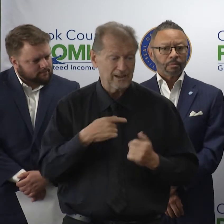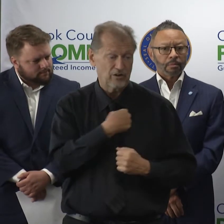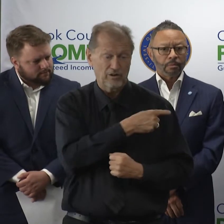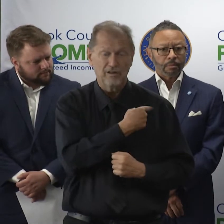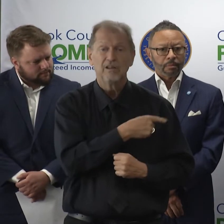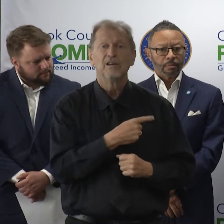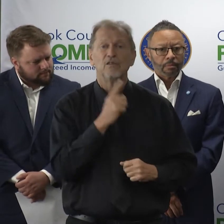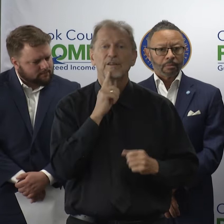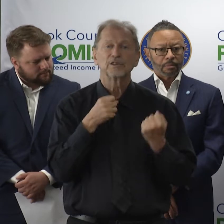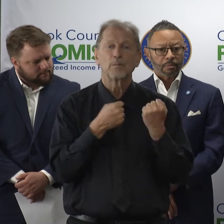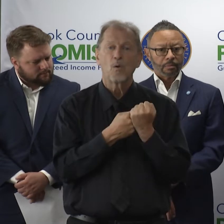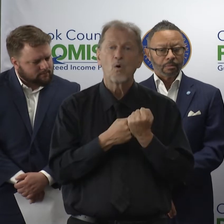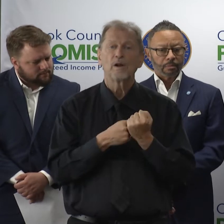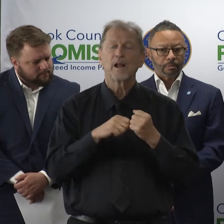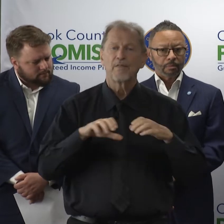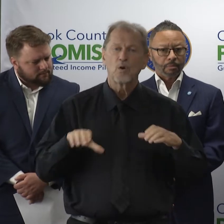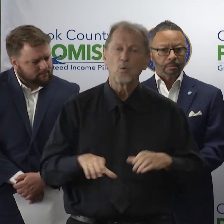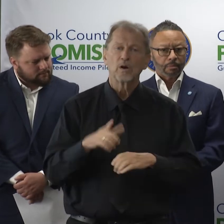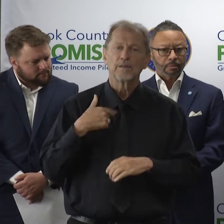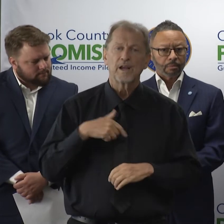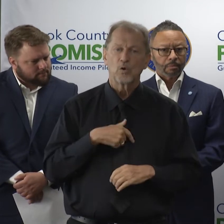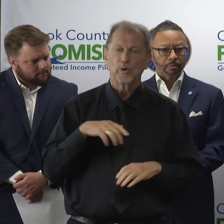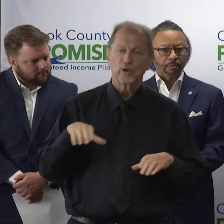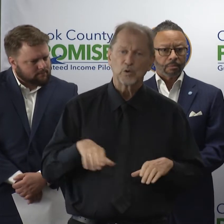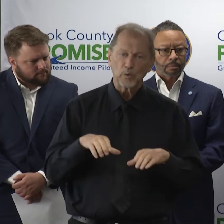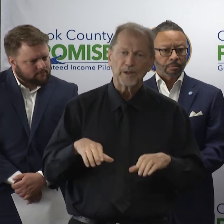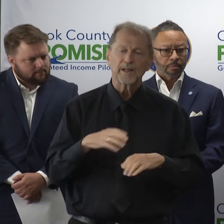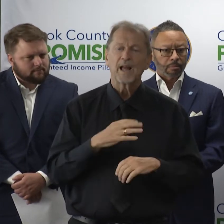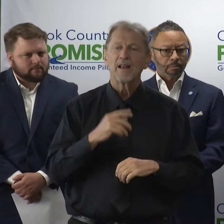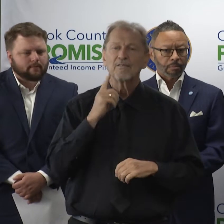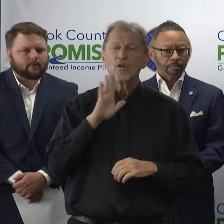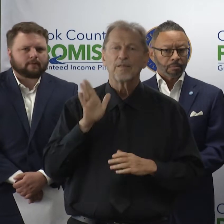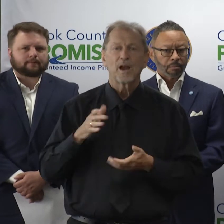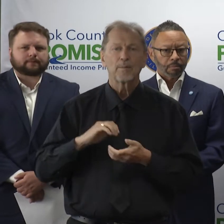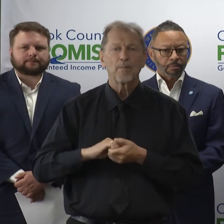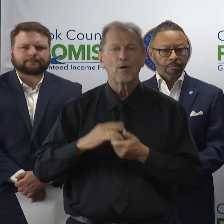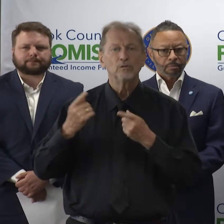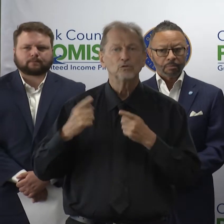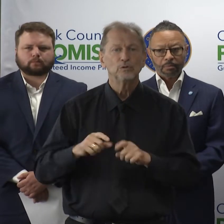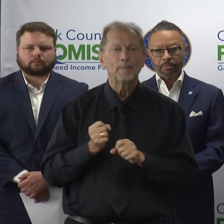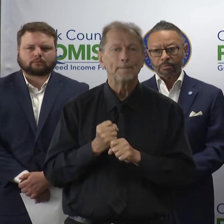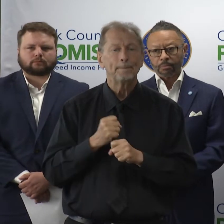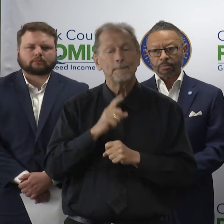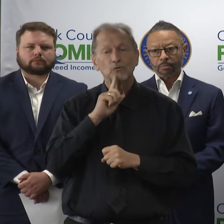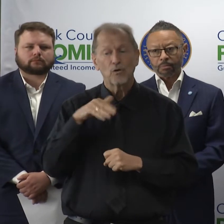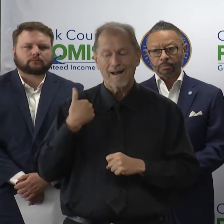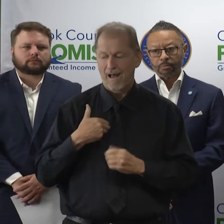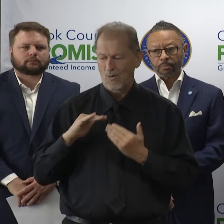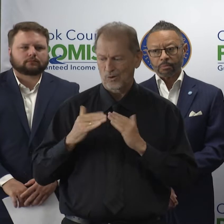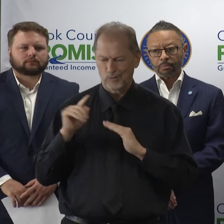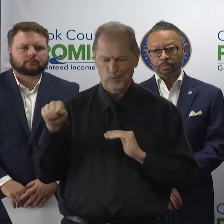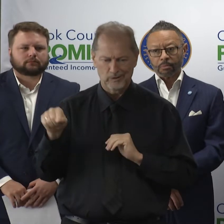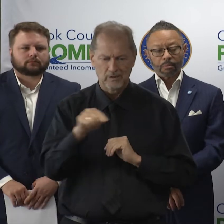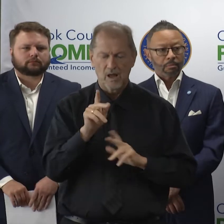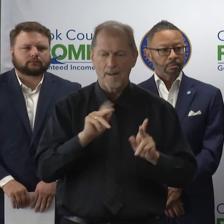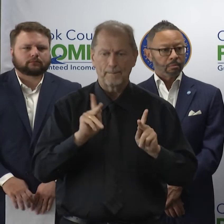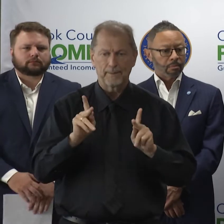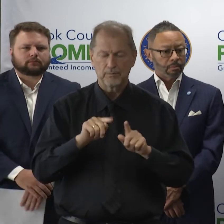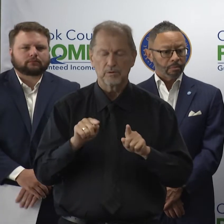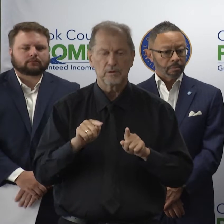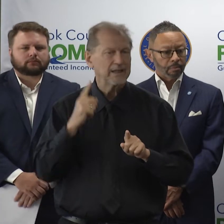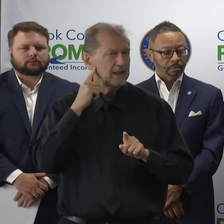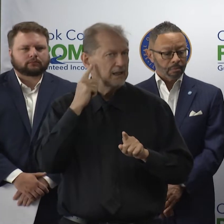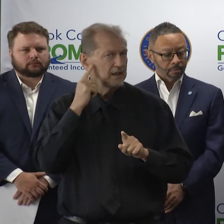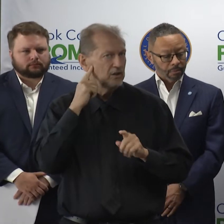continued confidence in the work that we are doing and for their partnership in ensuring that our communities and residents find out about